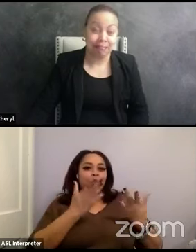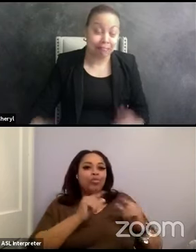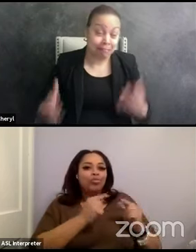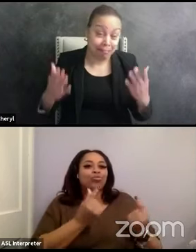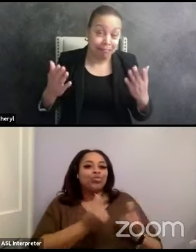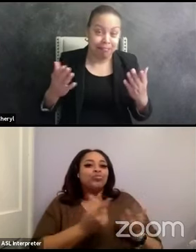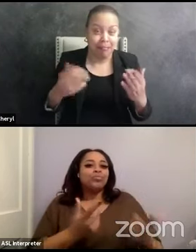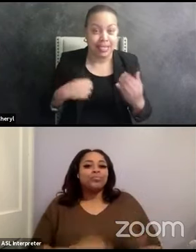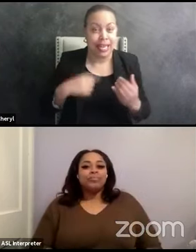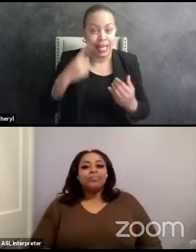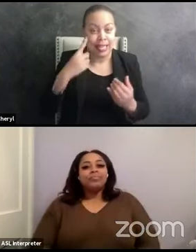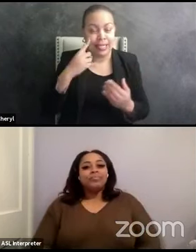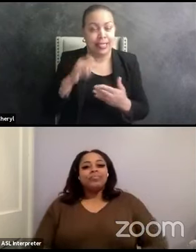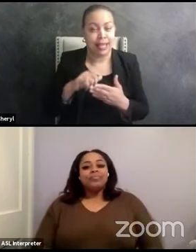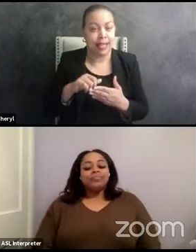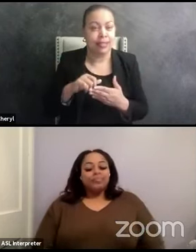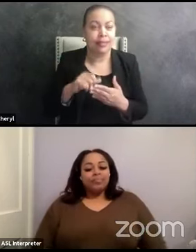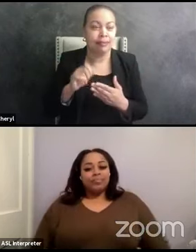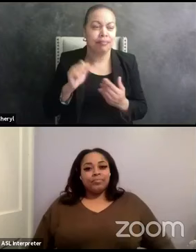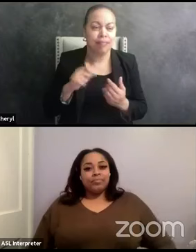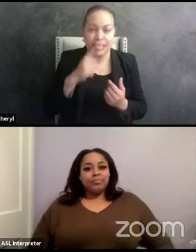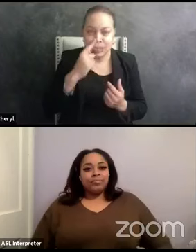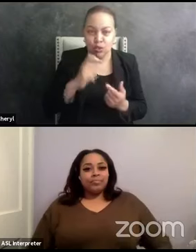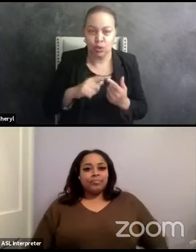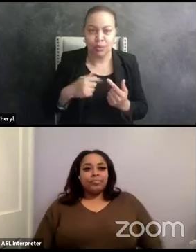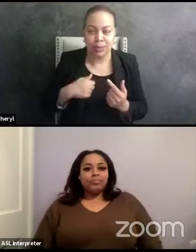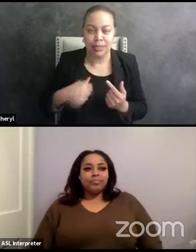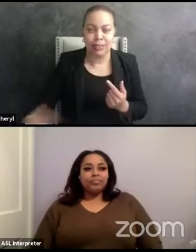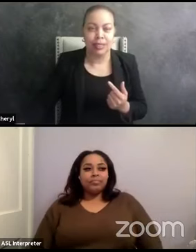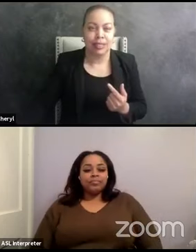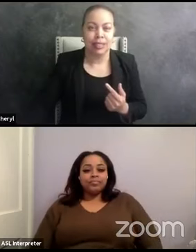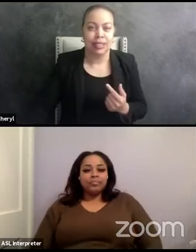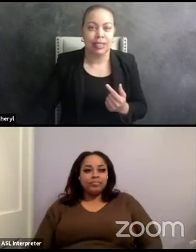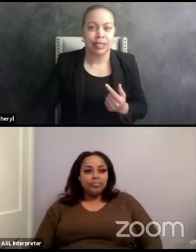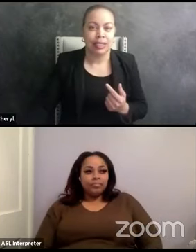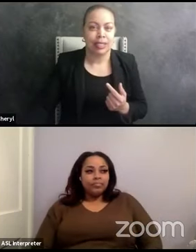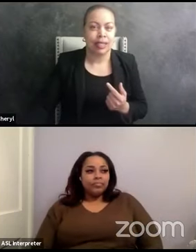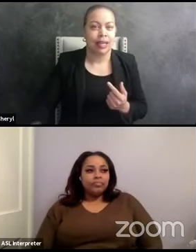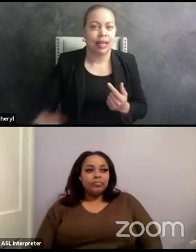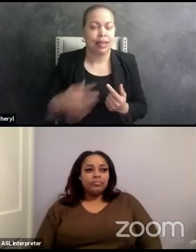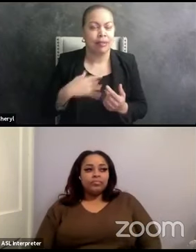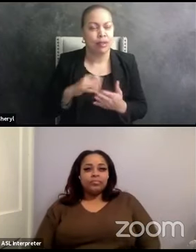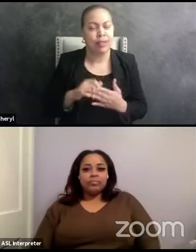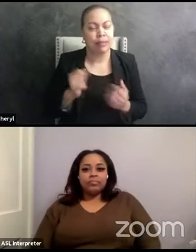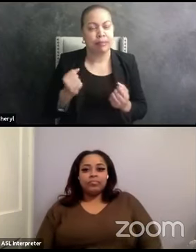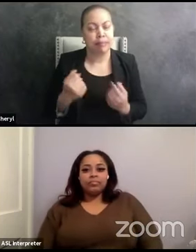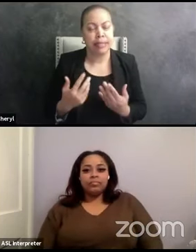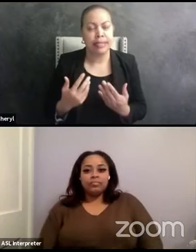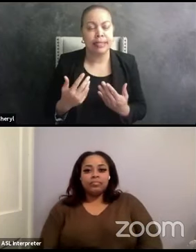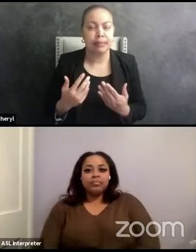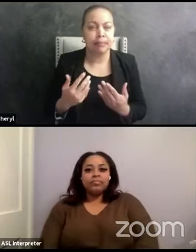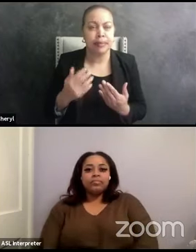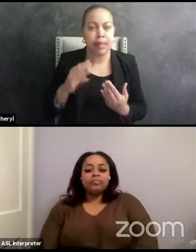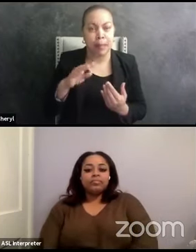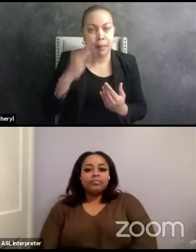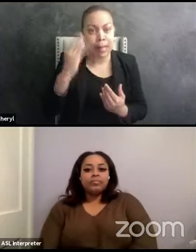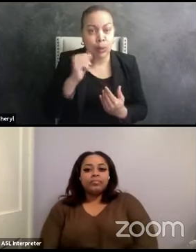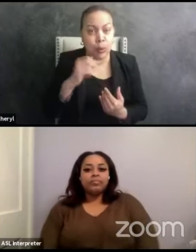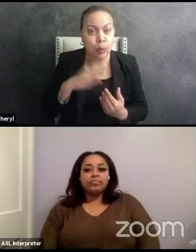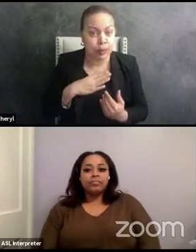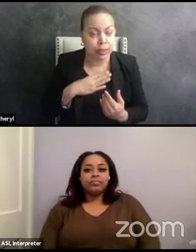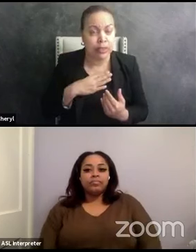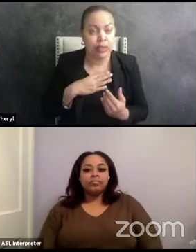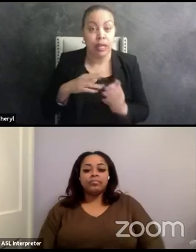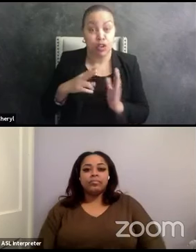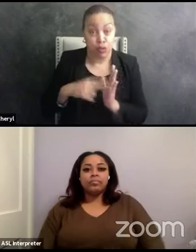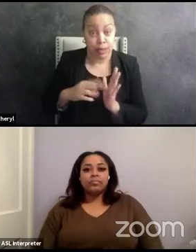think like, what's interesting to me is I feel like, I think that many Black women read the